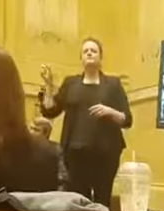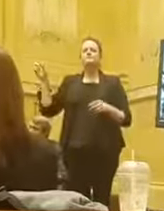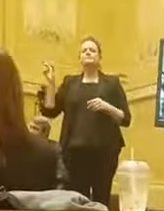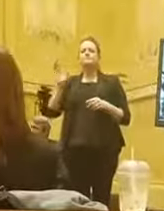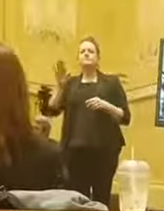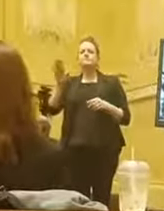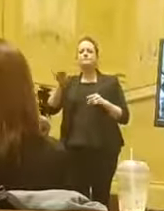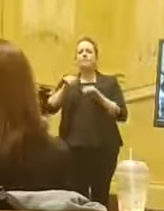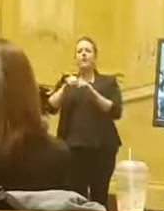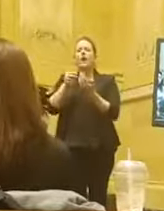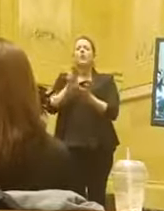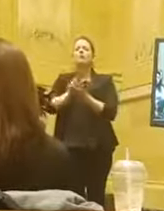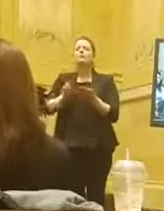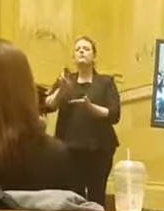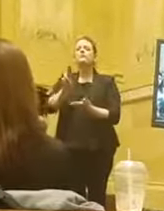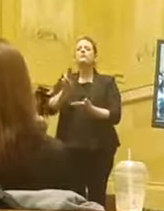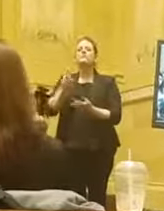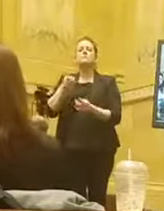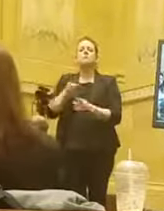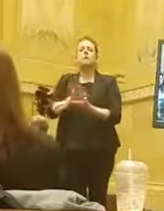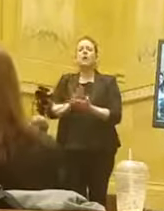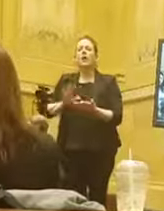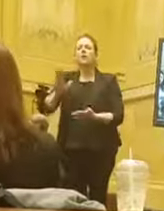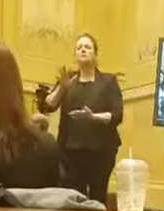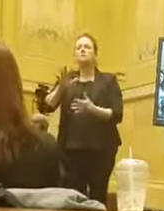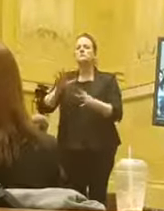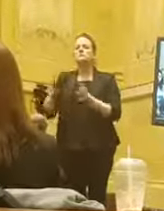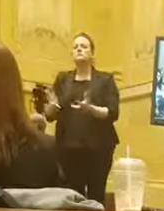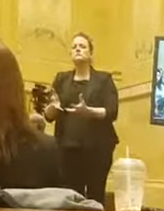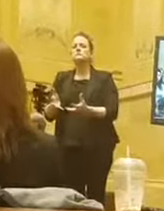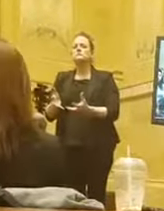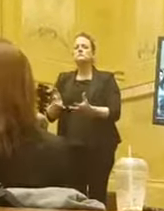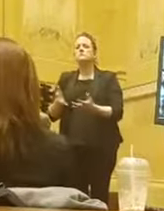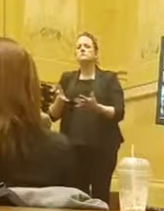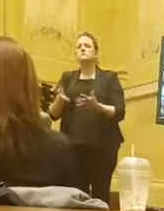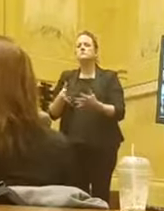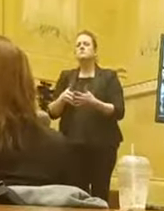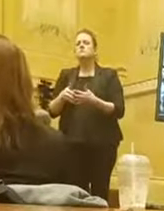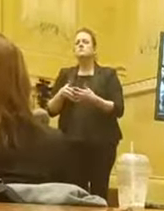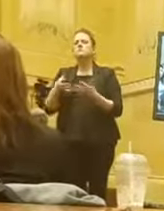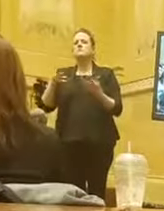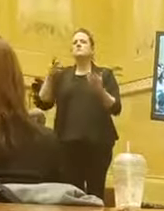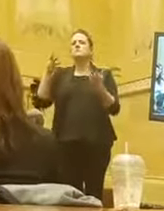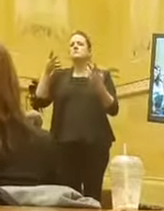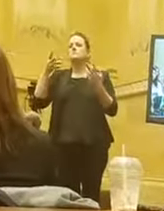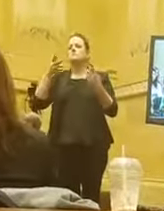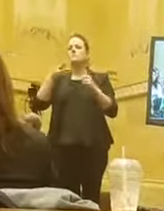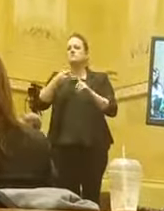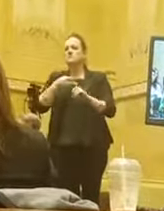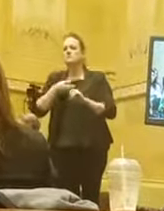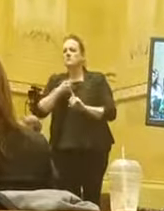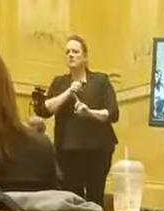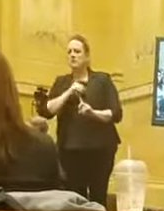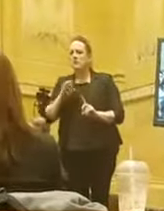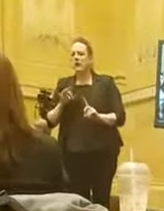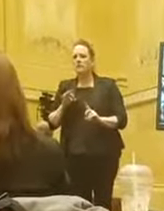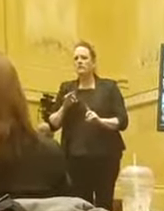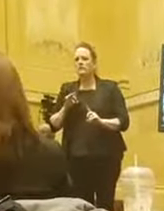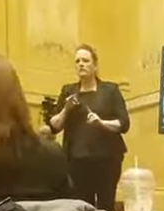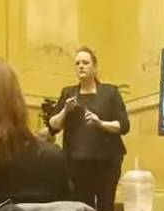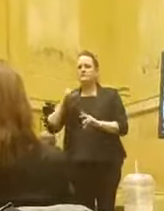our colleges to finding the staff to be able to work for the state so we can provide those services